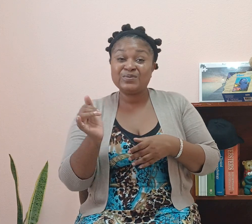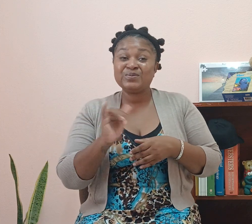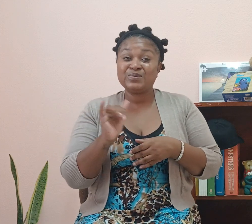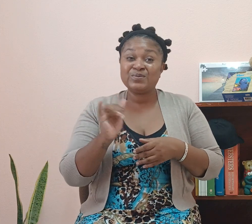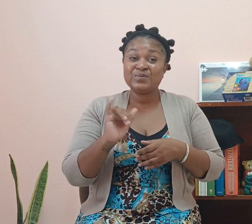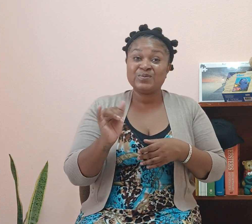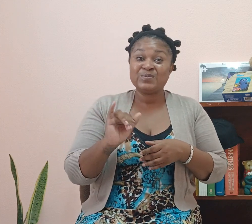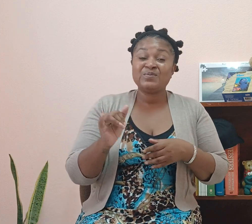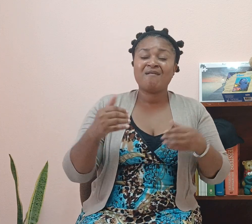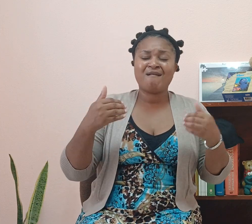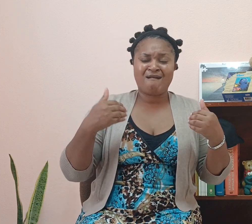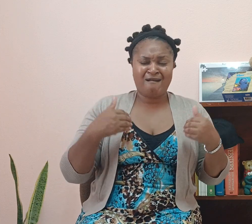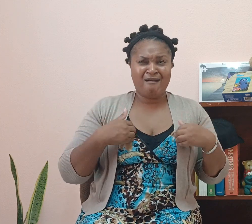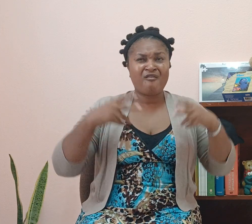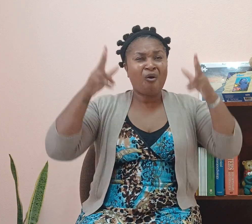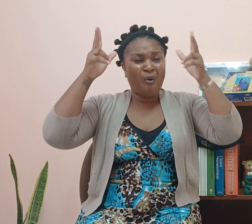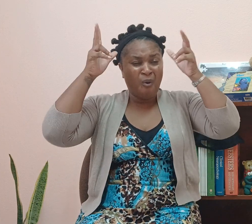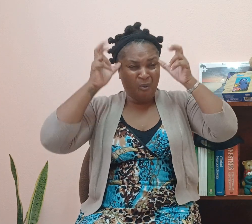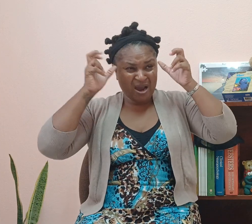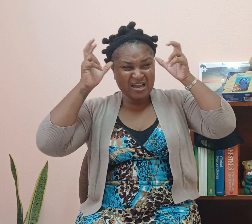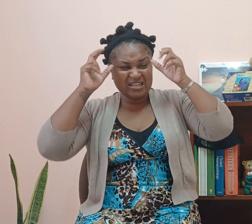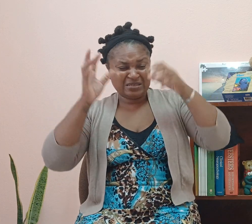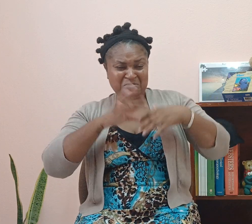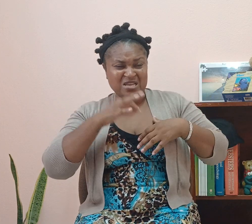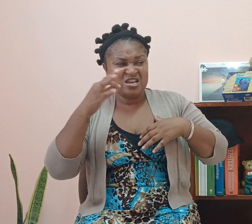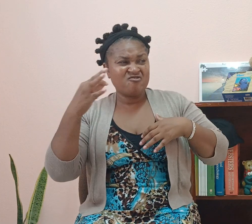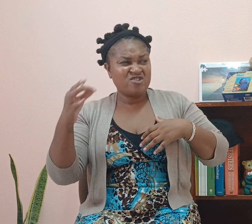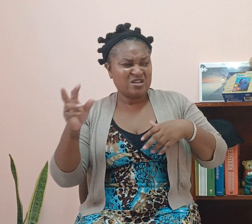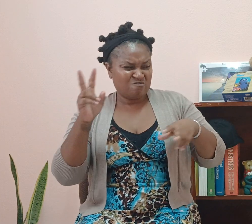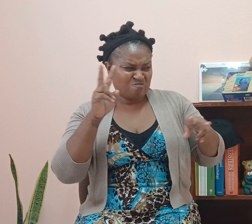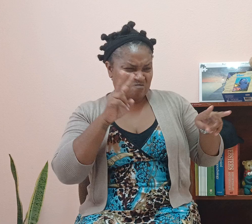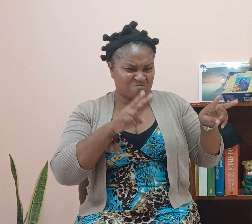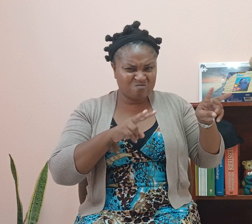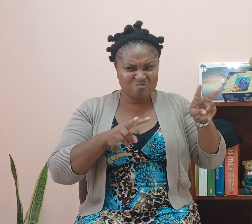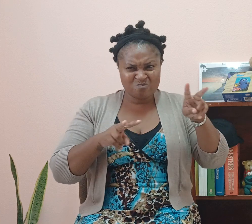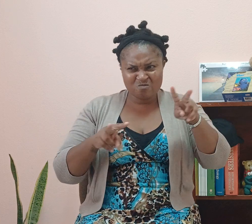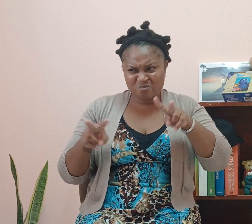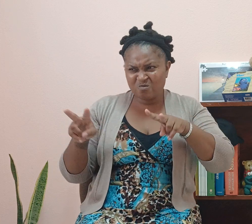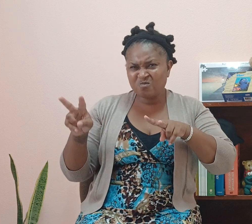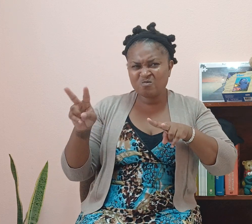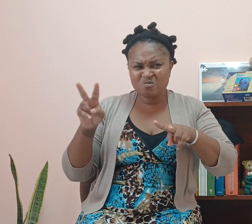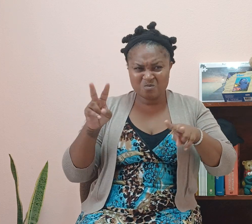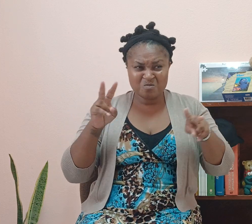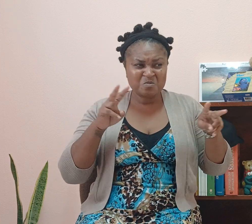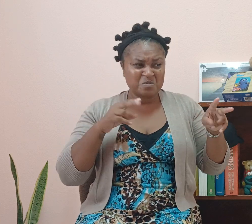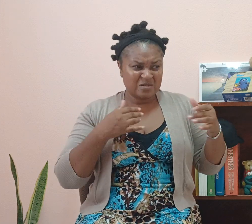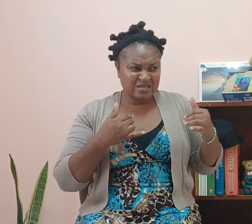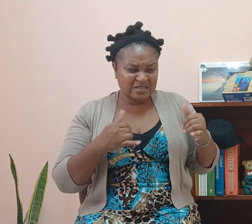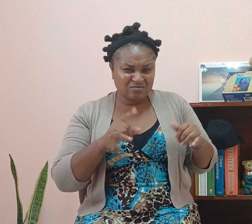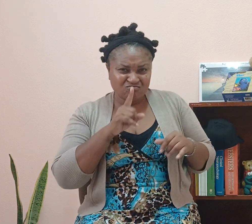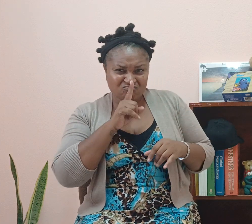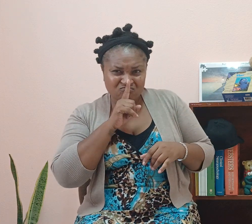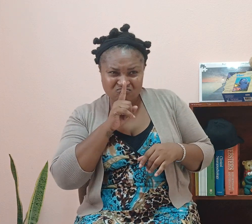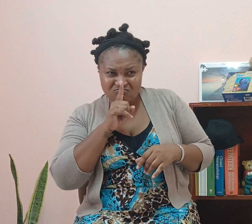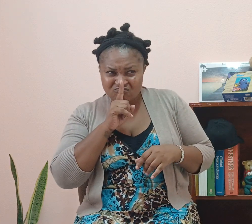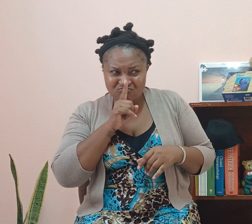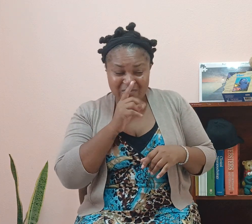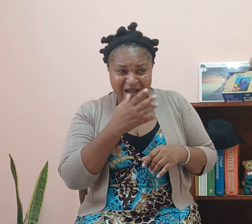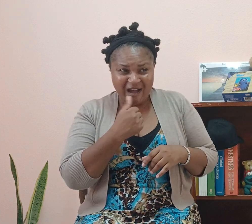There's a wicked spirit watching round you still, and he tries to tempt